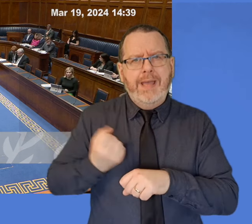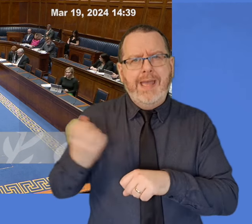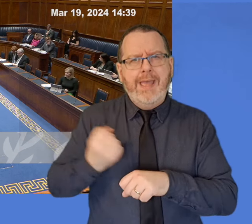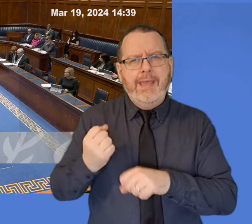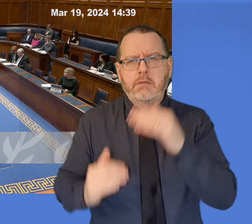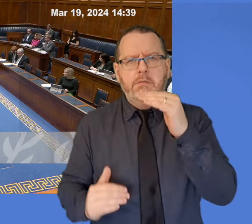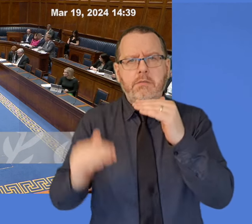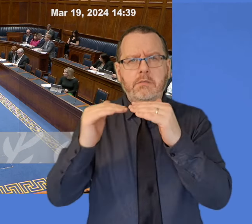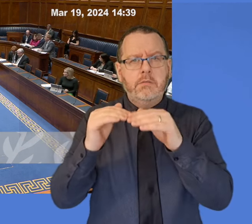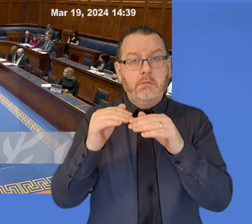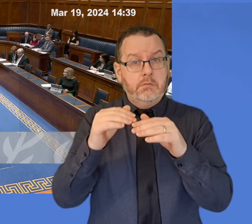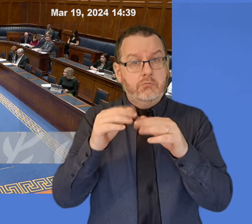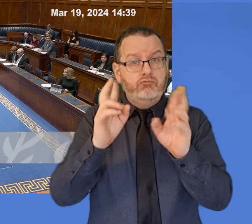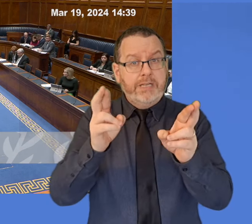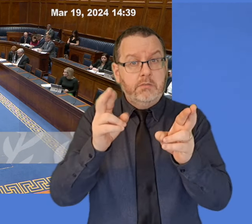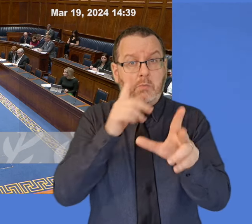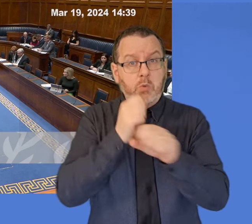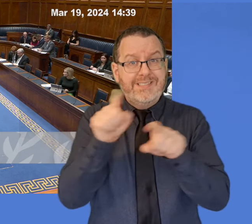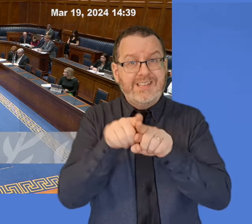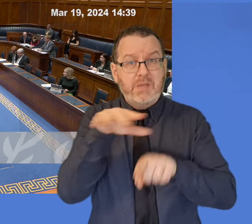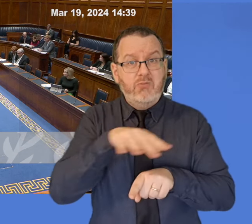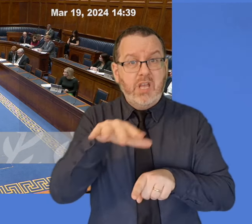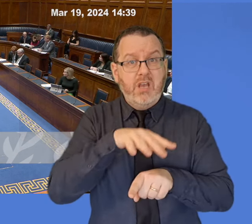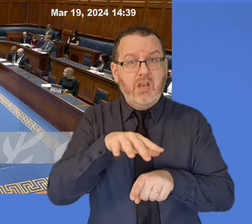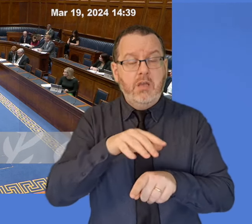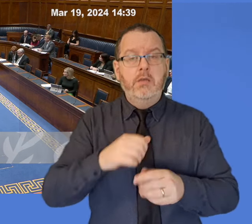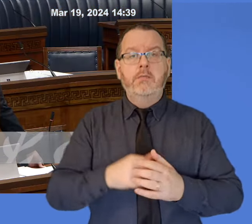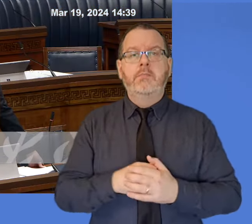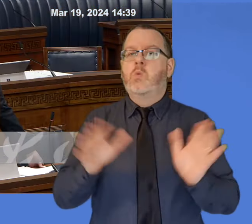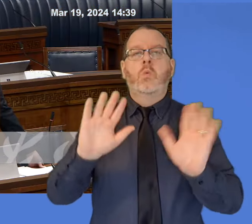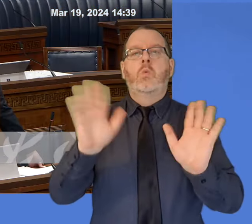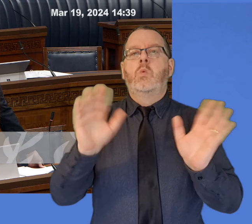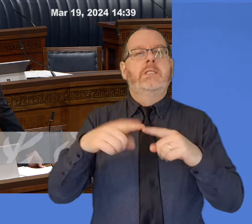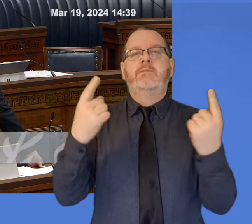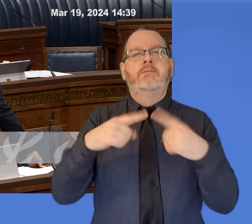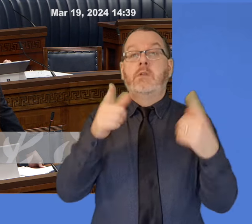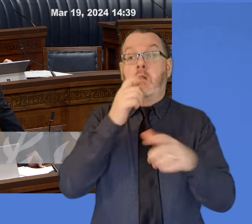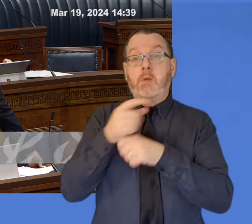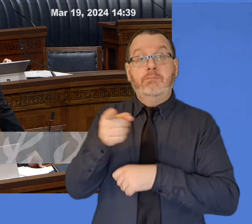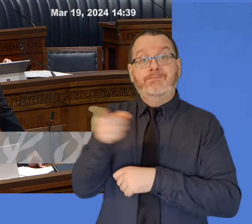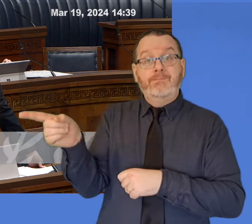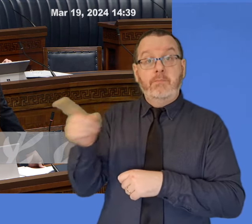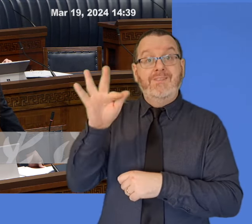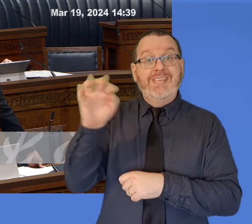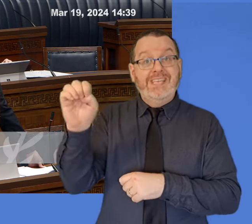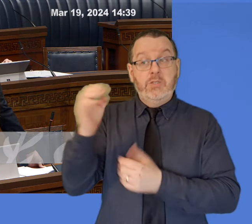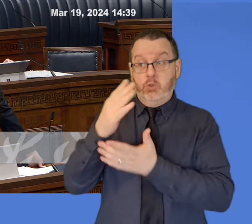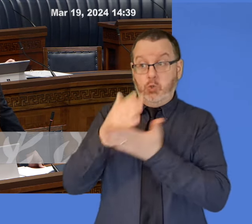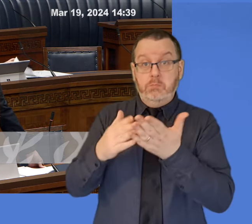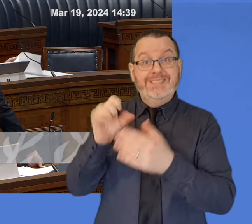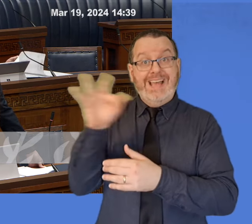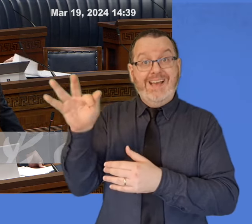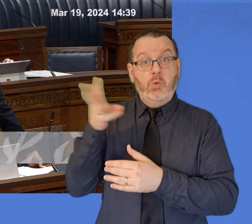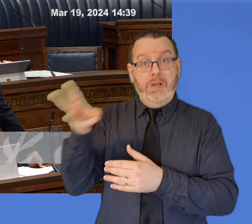first part of it. No, Minister, it's to do with the potential redundancy scheme in principle and potential